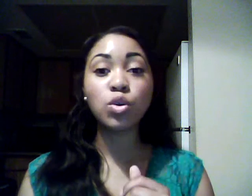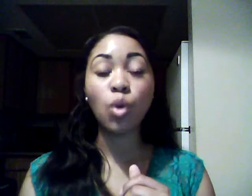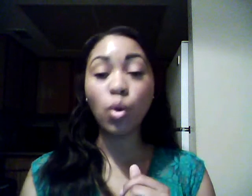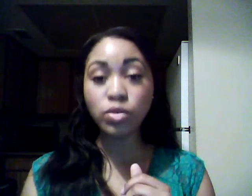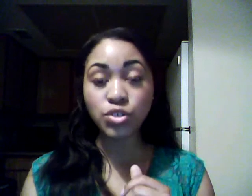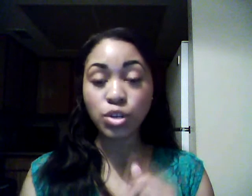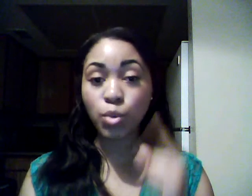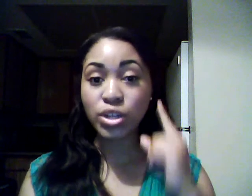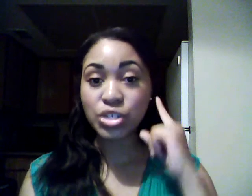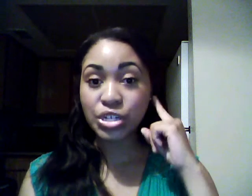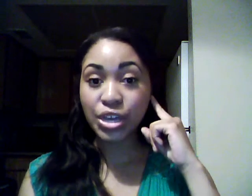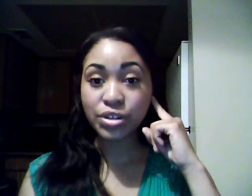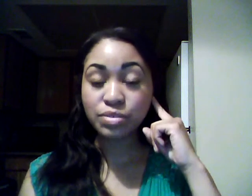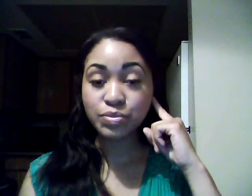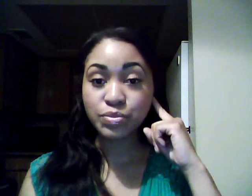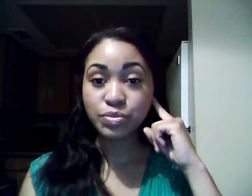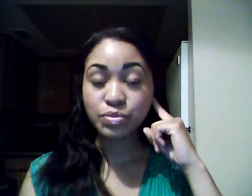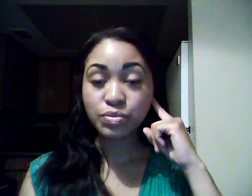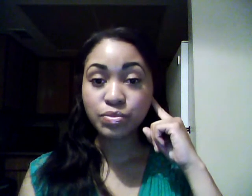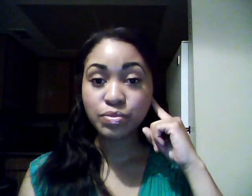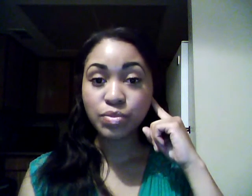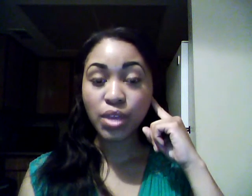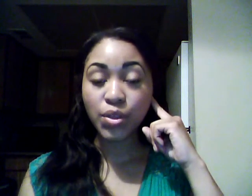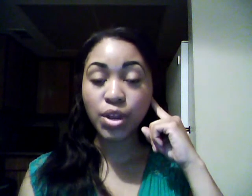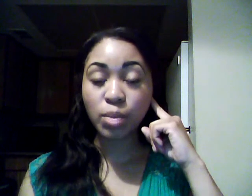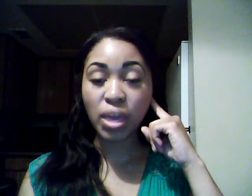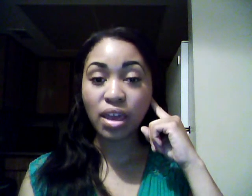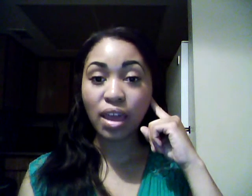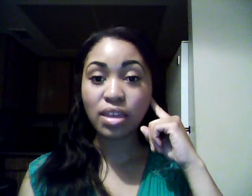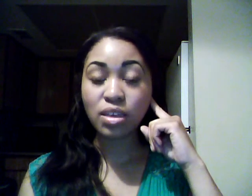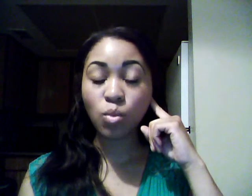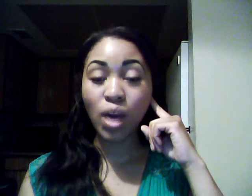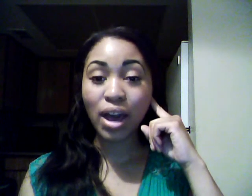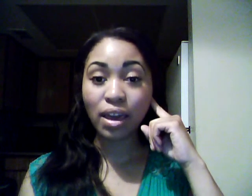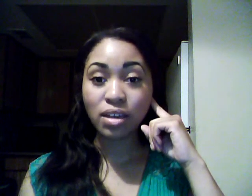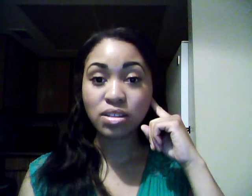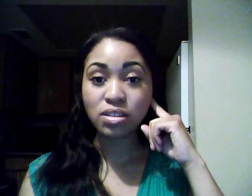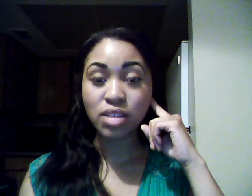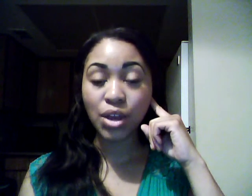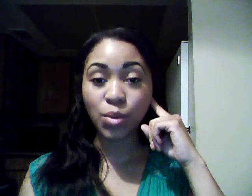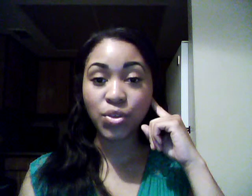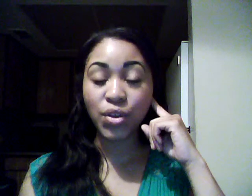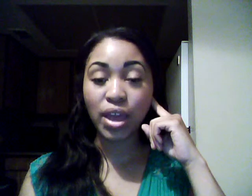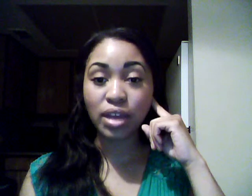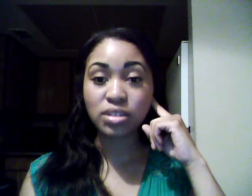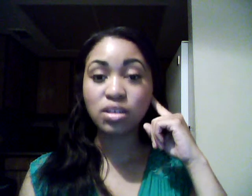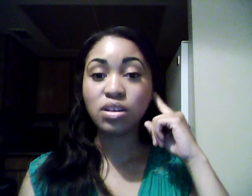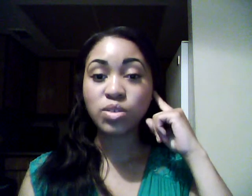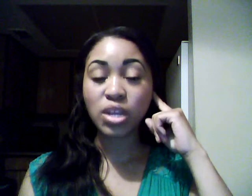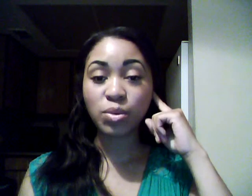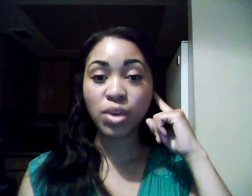For gold, you're going to point to your ear. And then you're going to make a Y letter with your hand. So it's going to